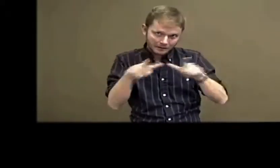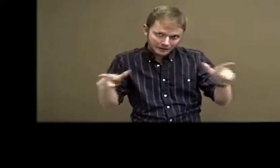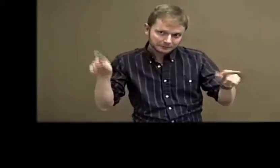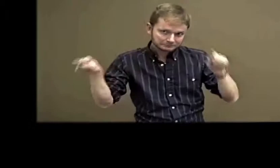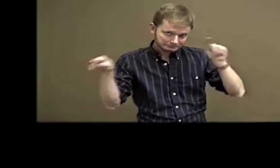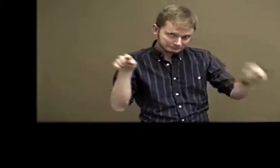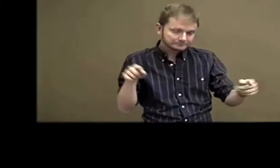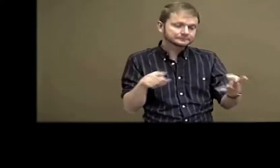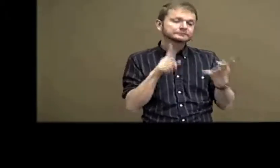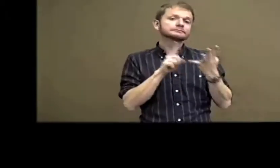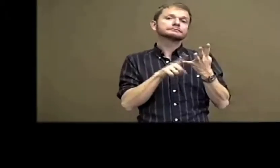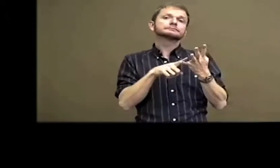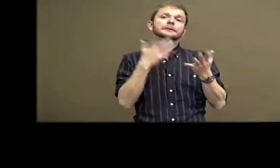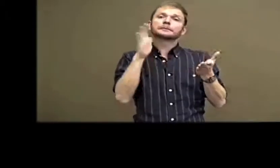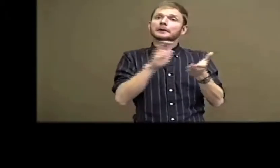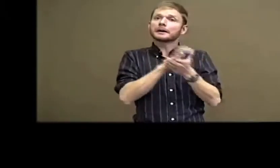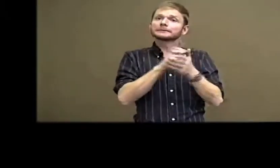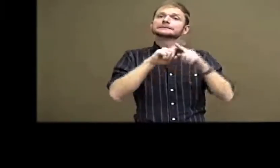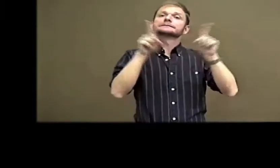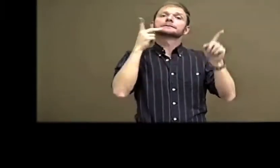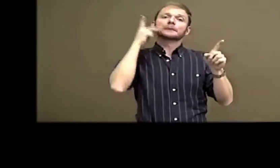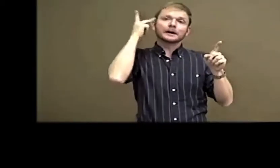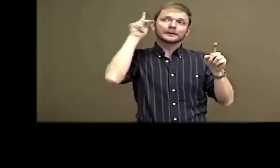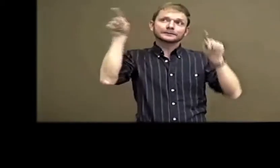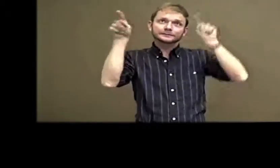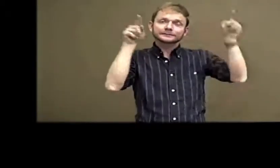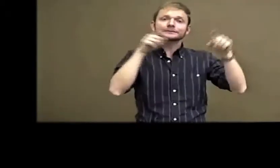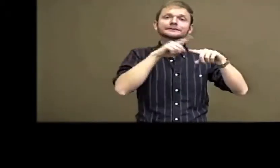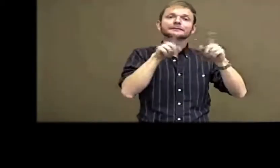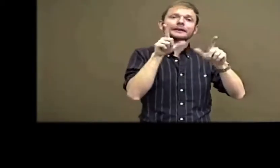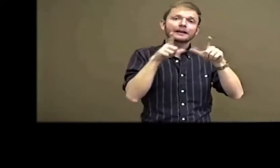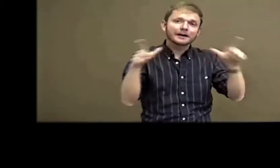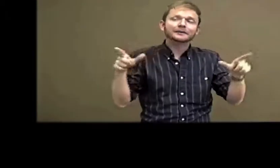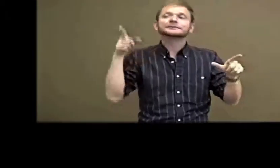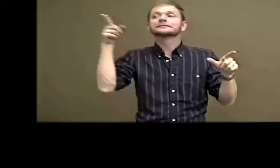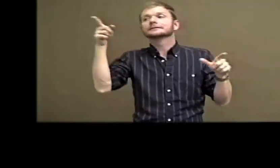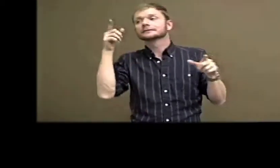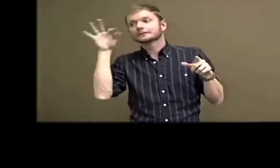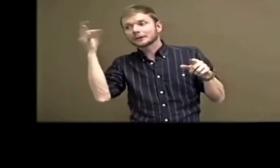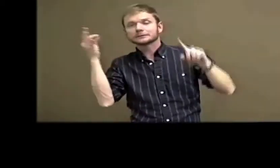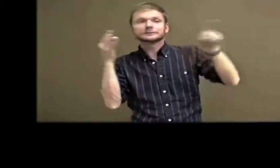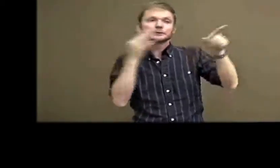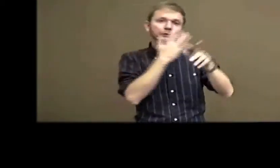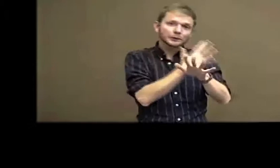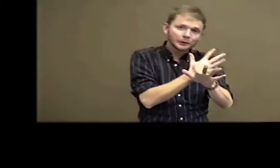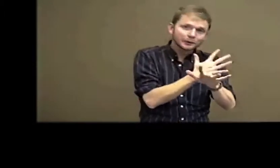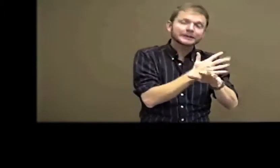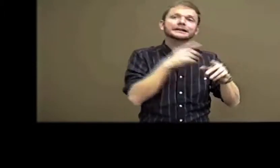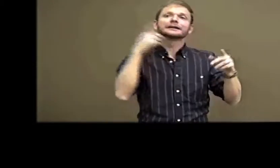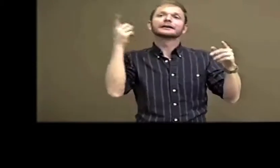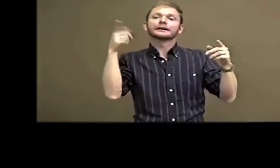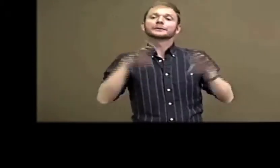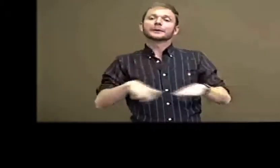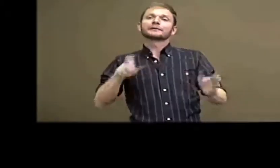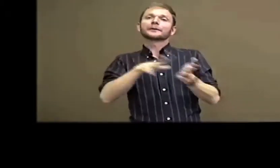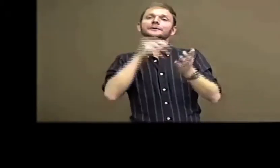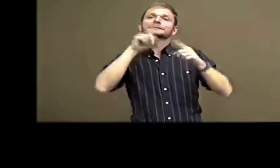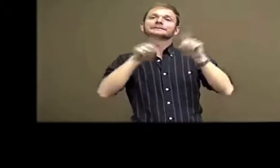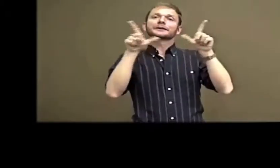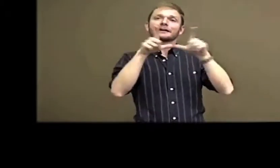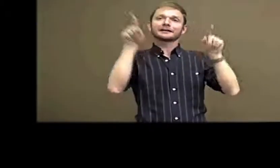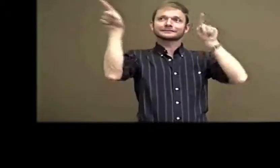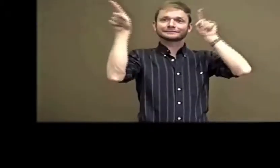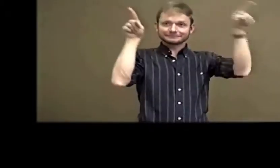A fourth example would be if your parents have different languages. For example, one parent is from France and one parent is from Germany,